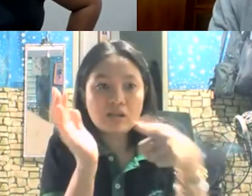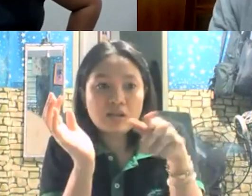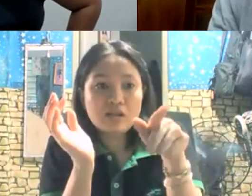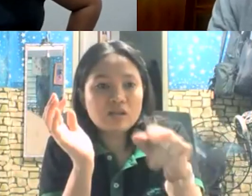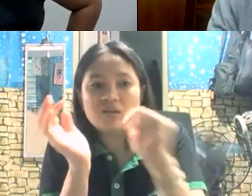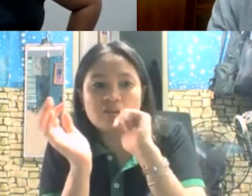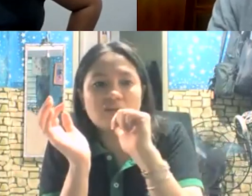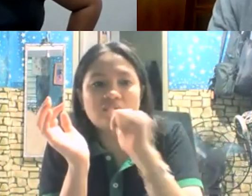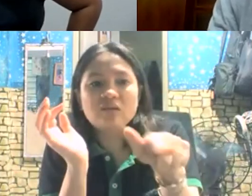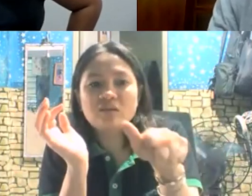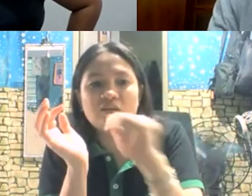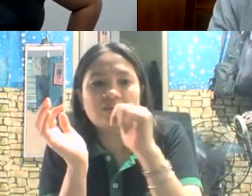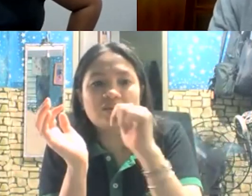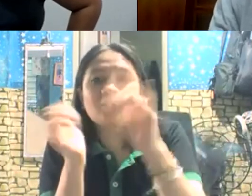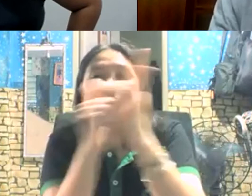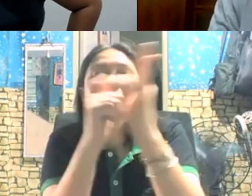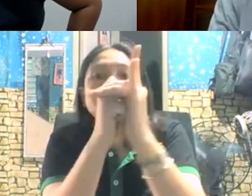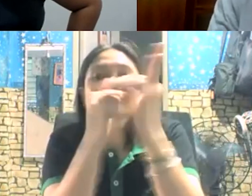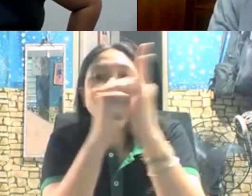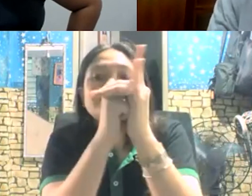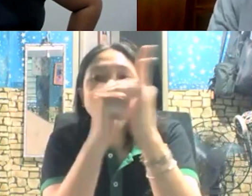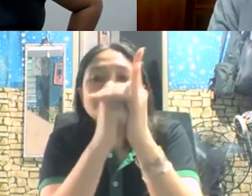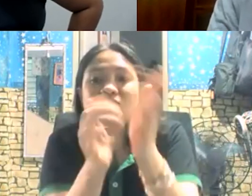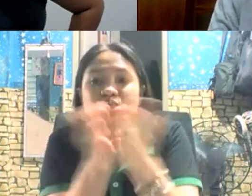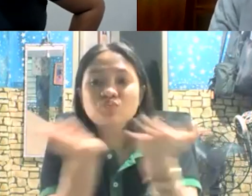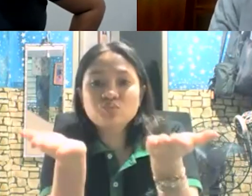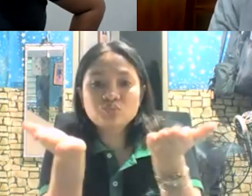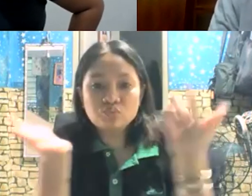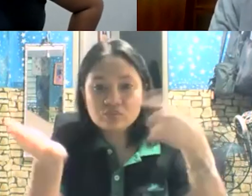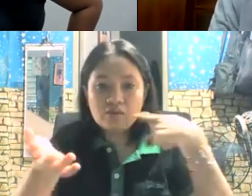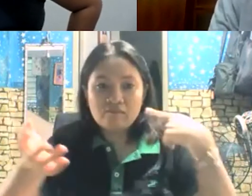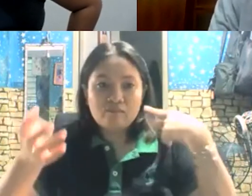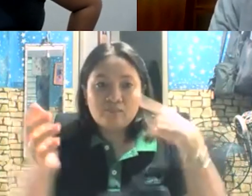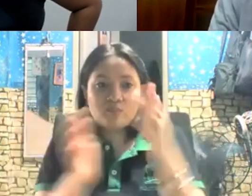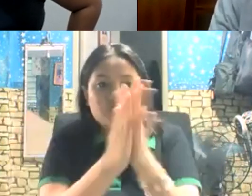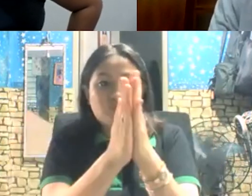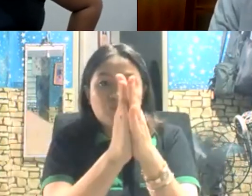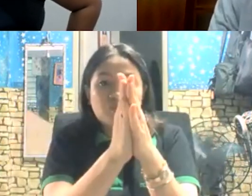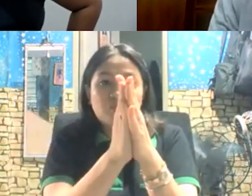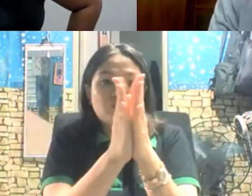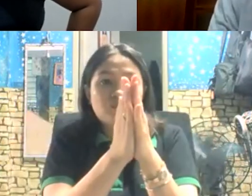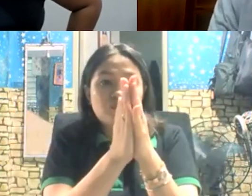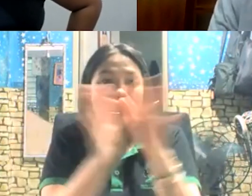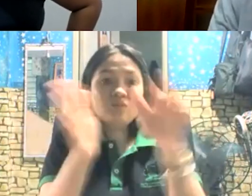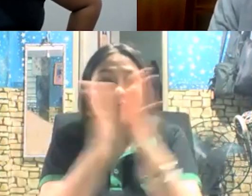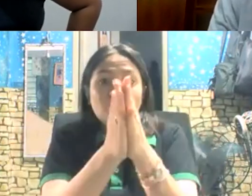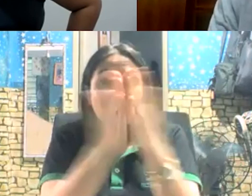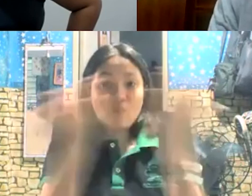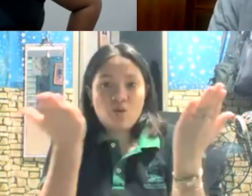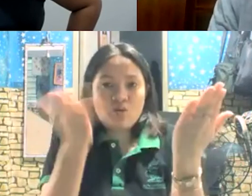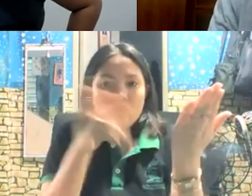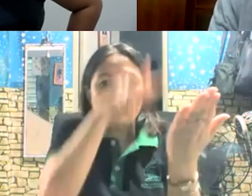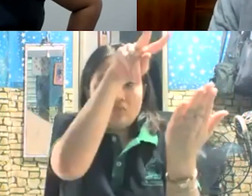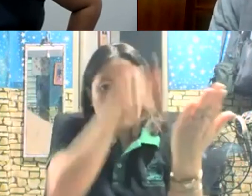also a hand-shaped chart. Not necessarily the same thing as that, but PFD, our Philippine Federation of the Deaf, has